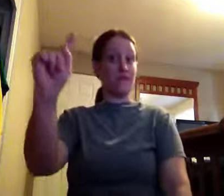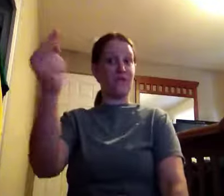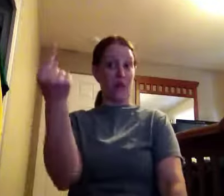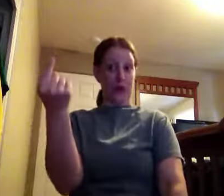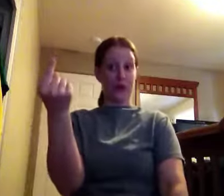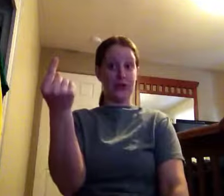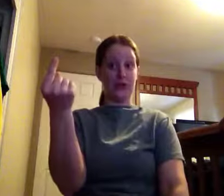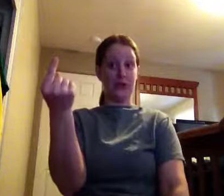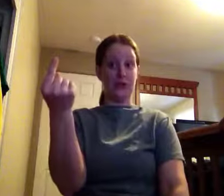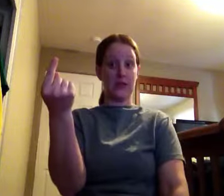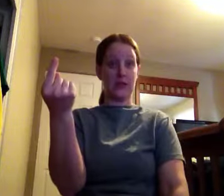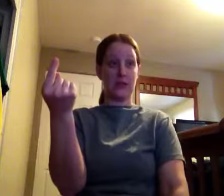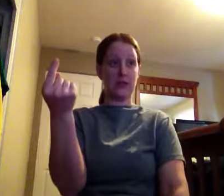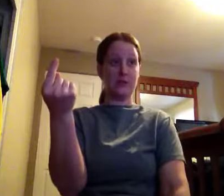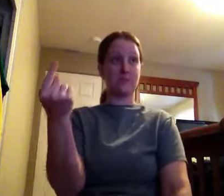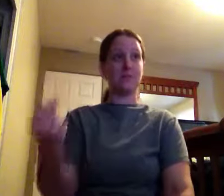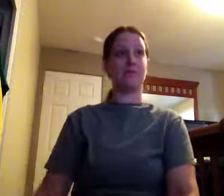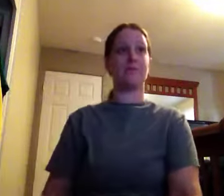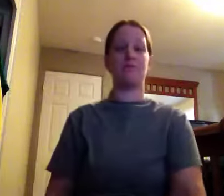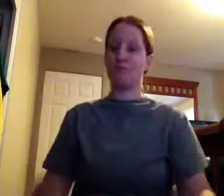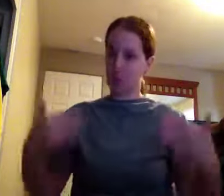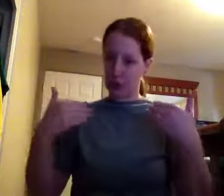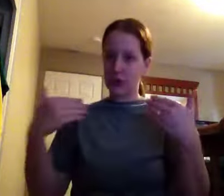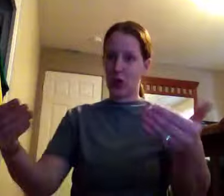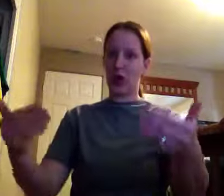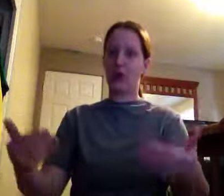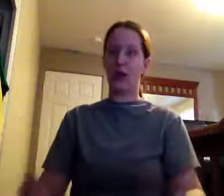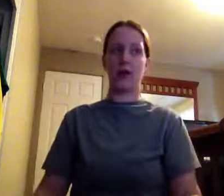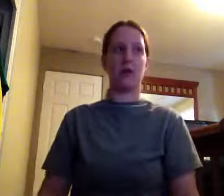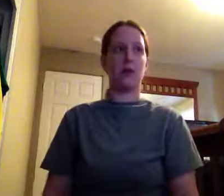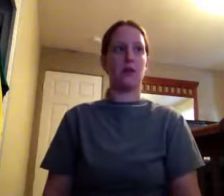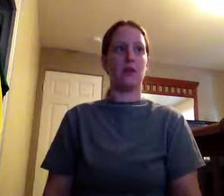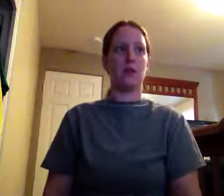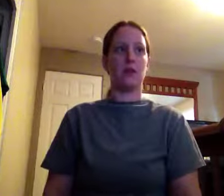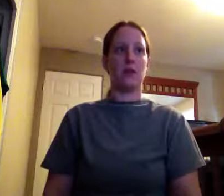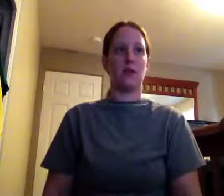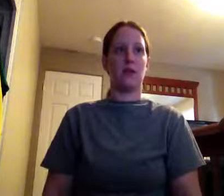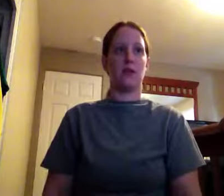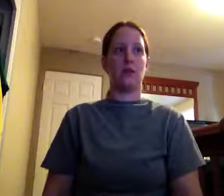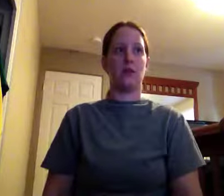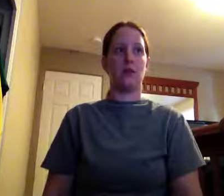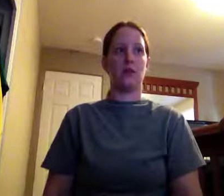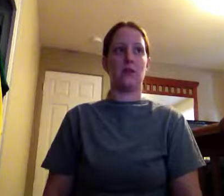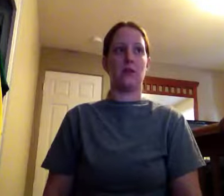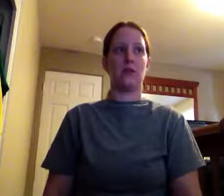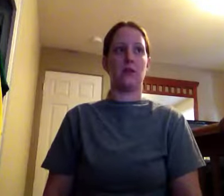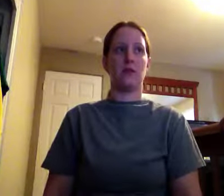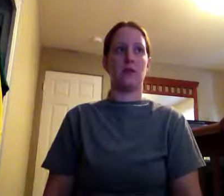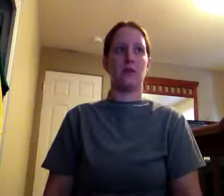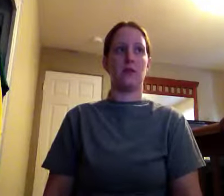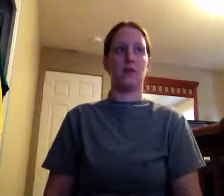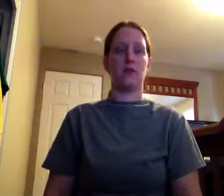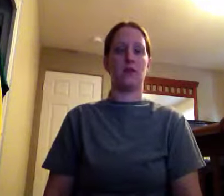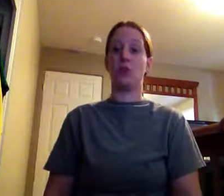that. Remember the process, and if you would like to turn this off and then look at the solution after, you can. So I'm going to physically take